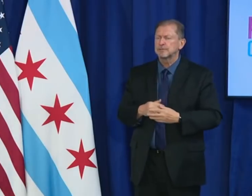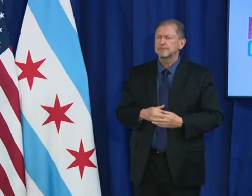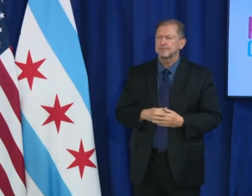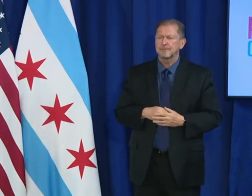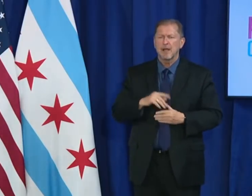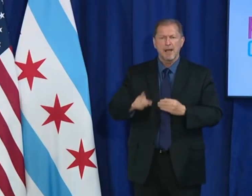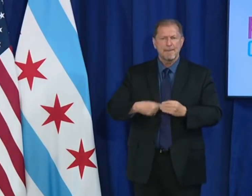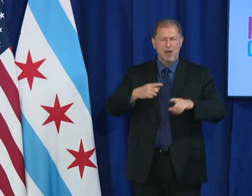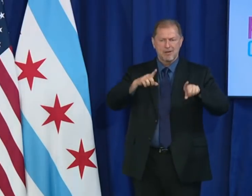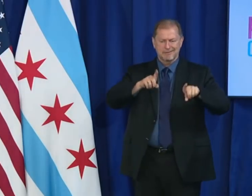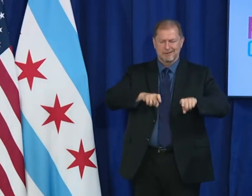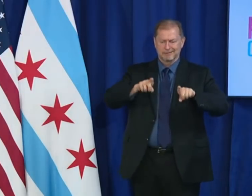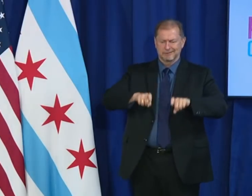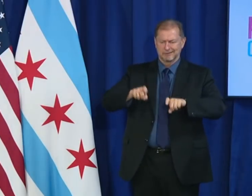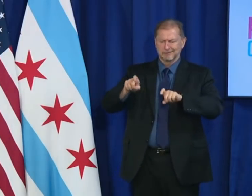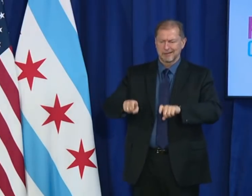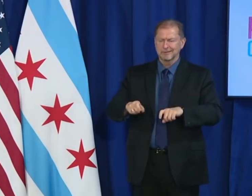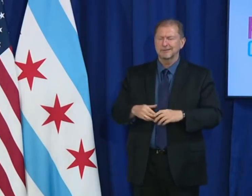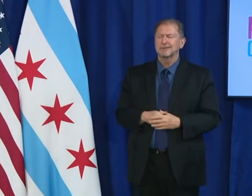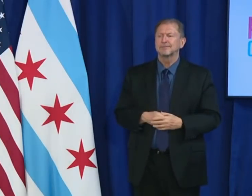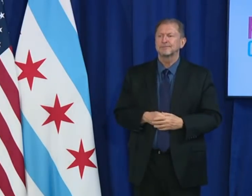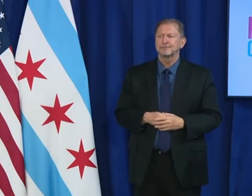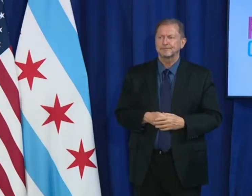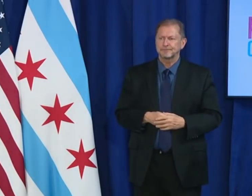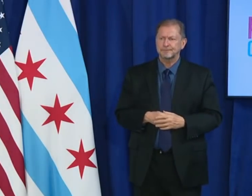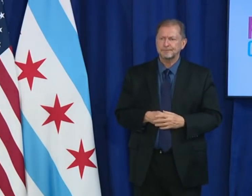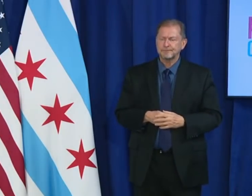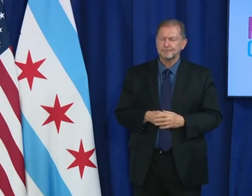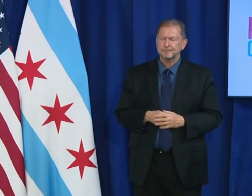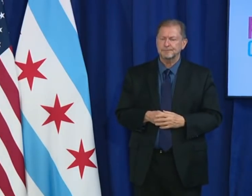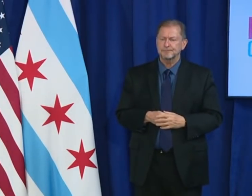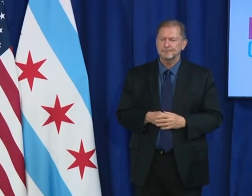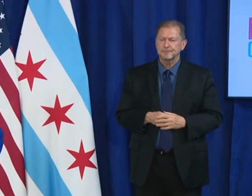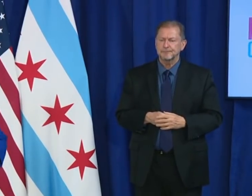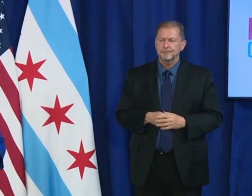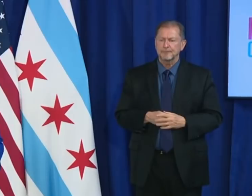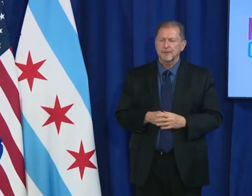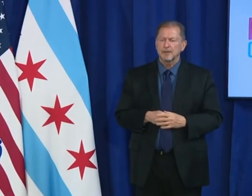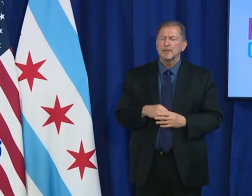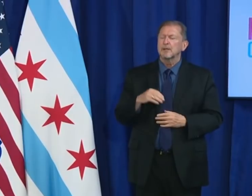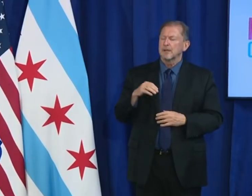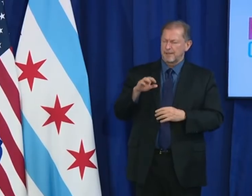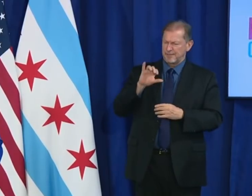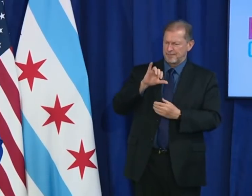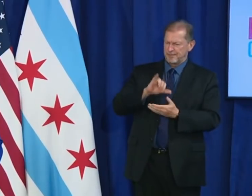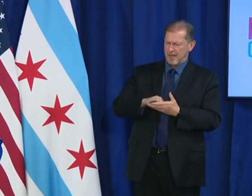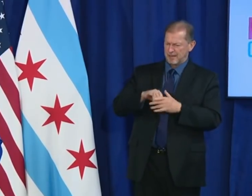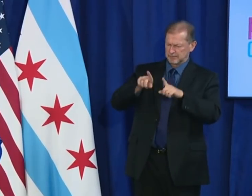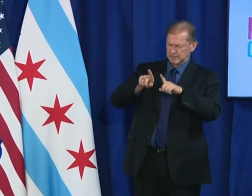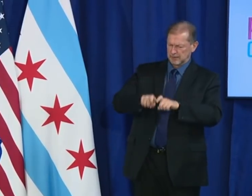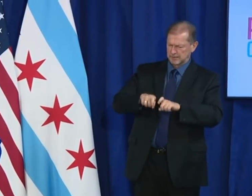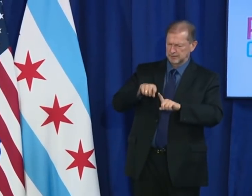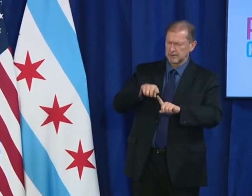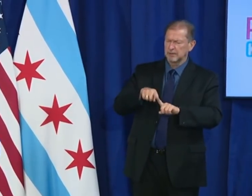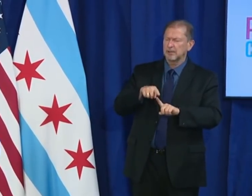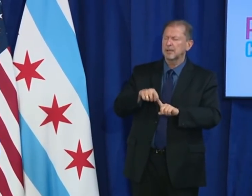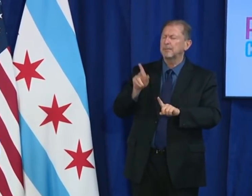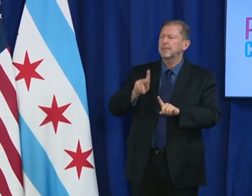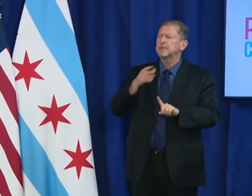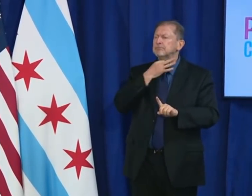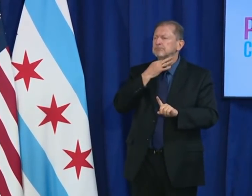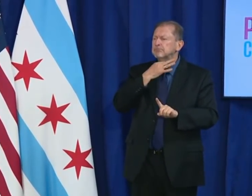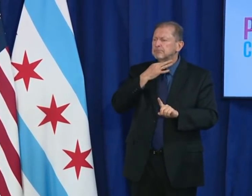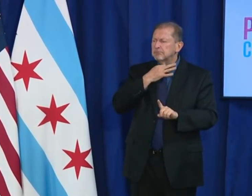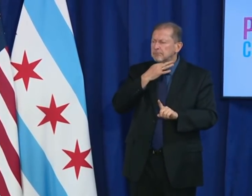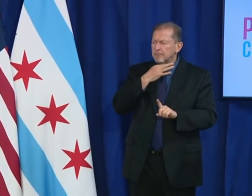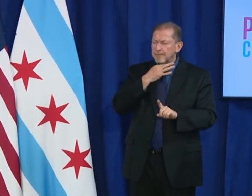about testing. I have a question here from Manny Ramos at the Chicago Sun-Times. And Manny asks,